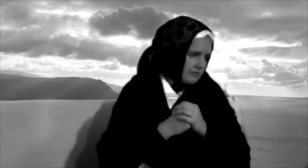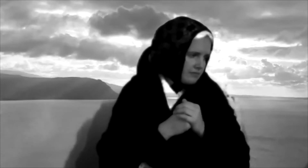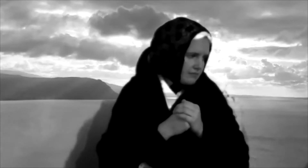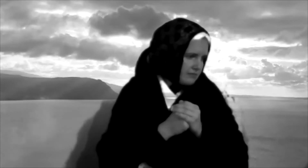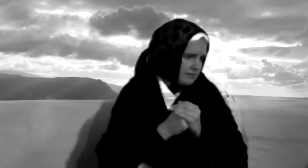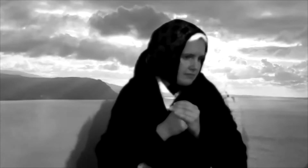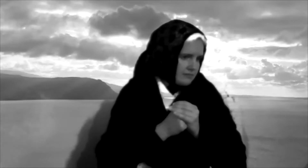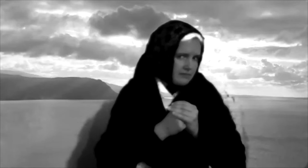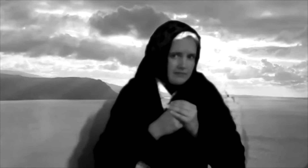What do we do?